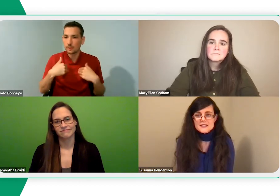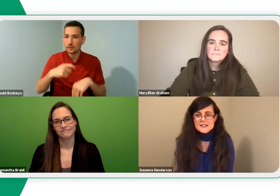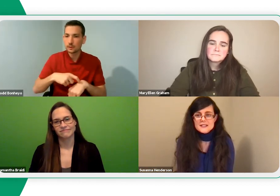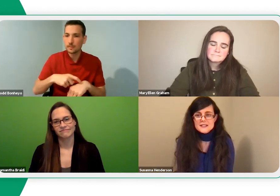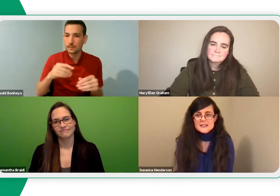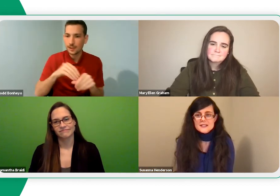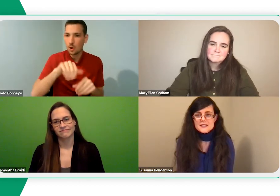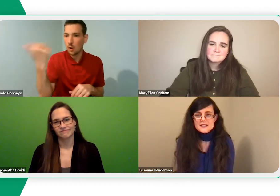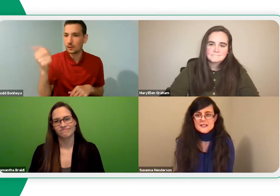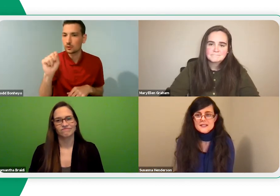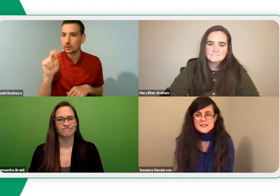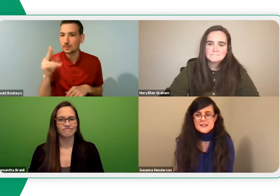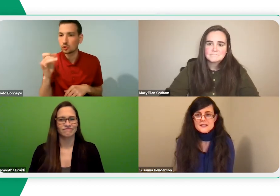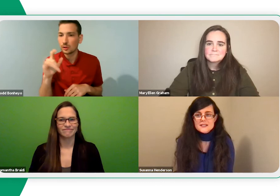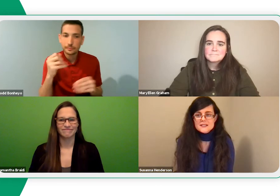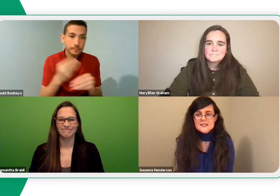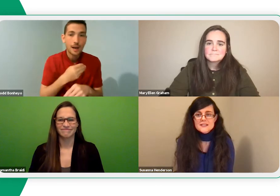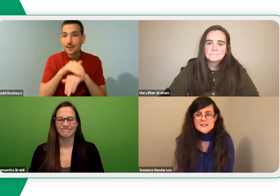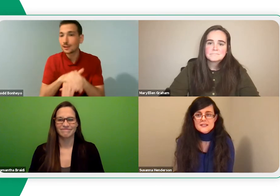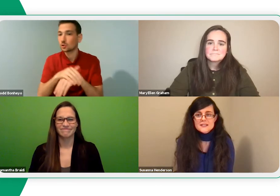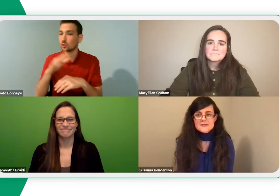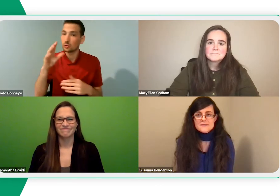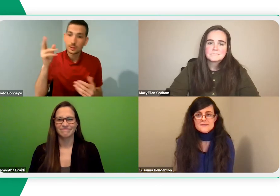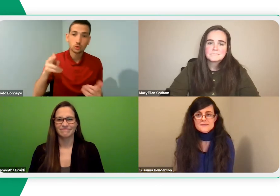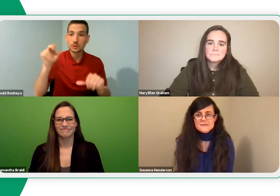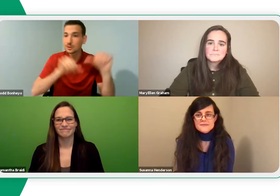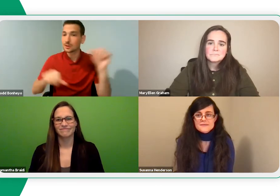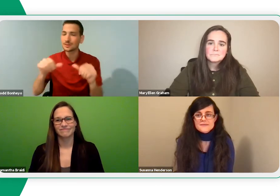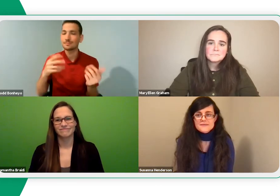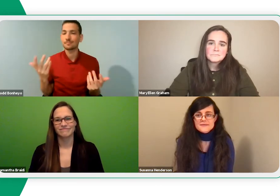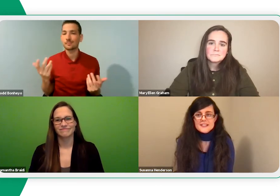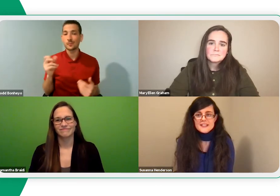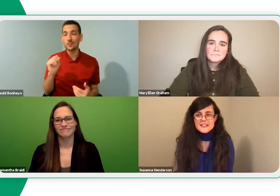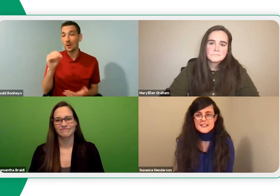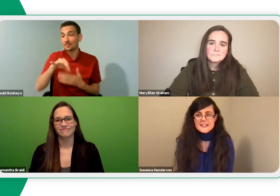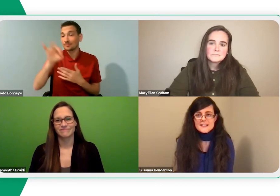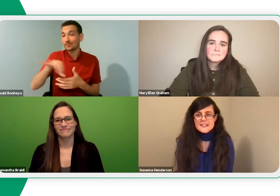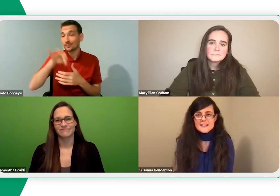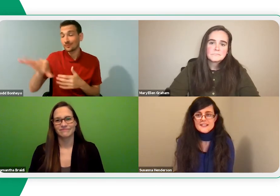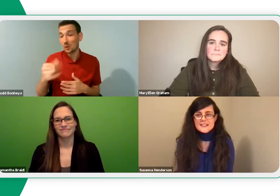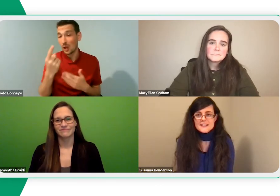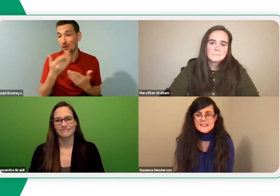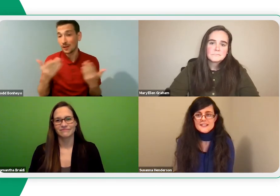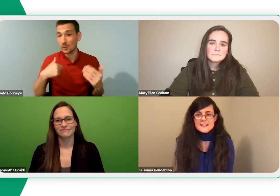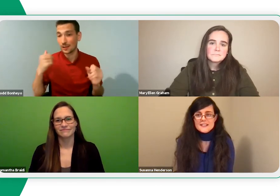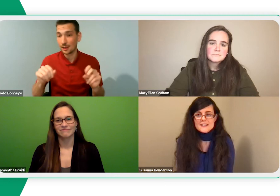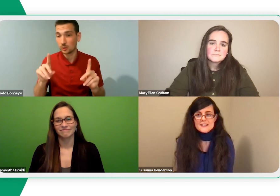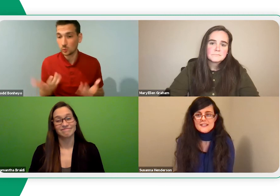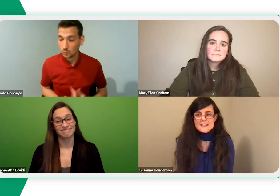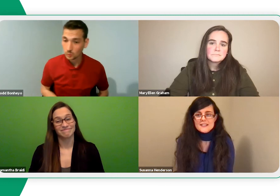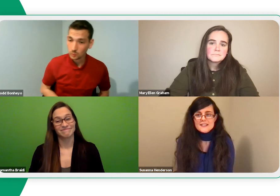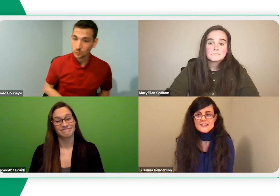spend an entire hour of a class talking because, of course, you don't have time for that. You've got other subjects you're teaching, math, history,